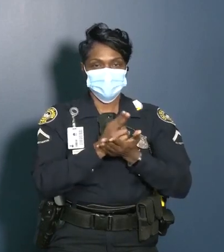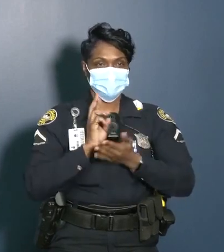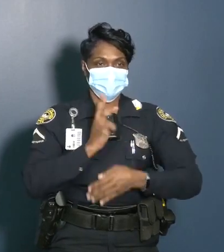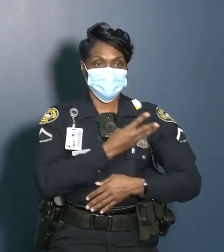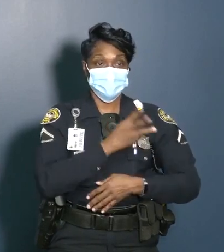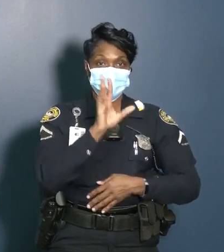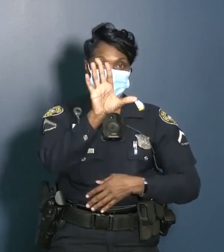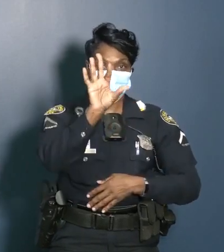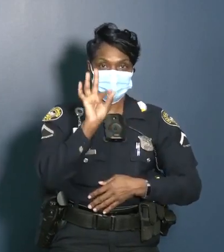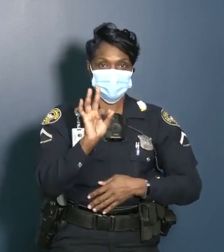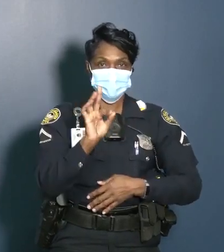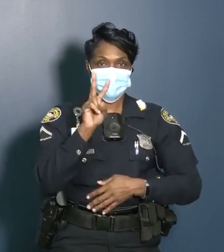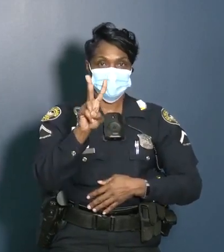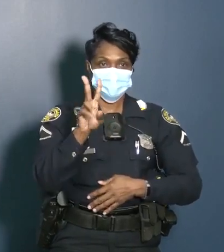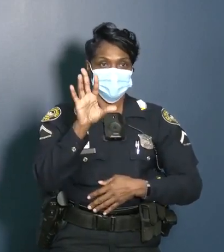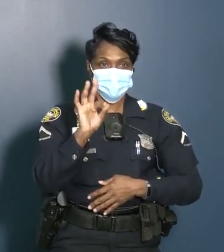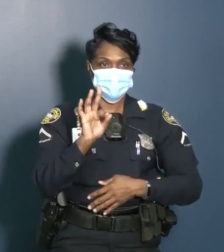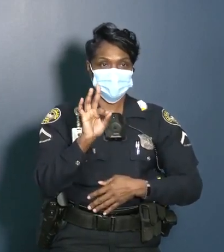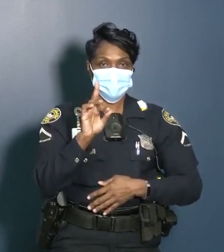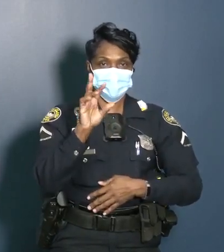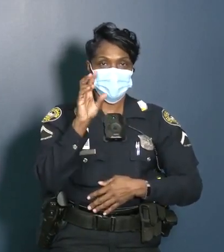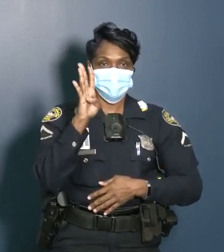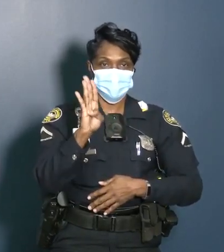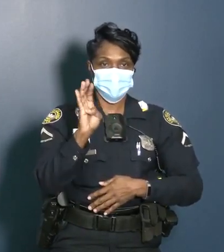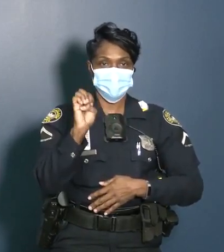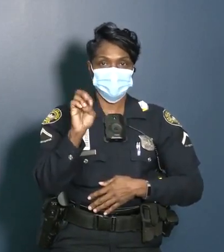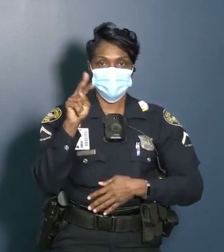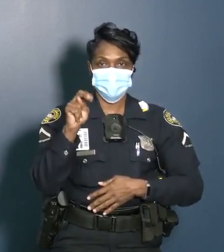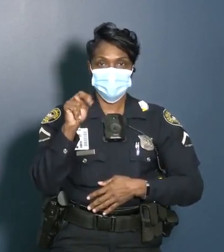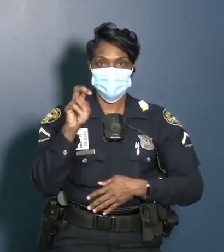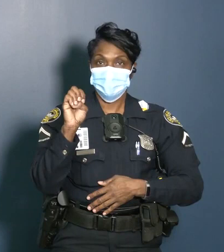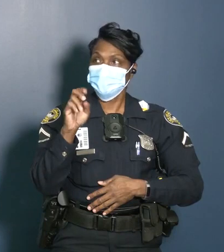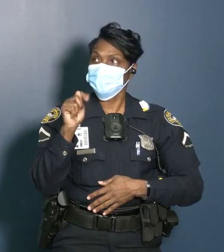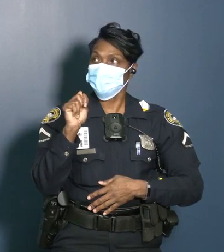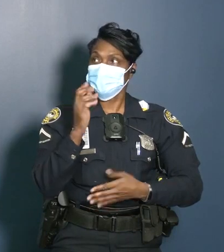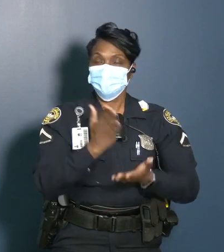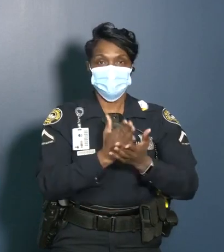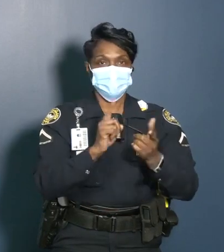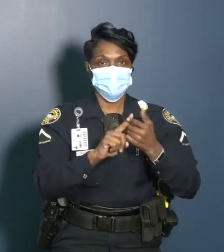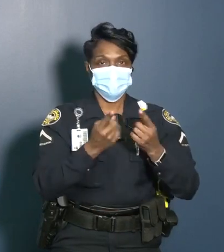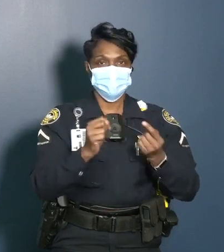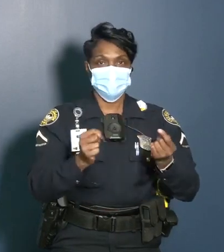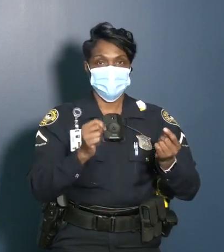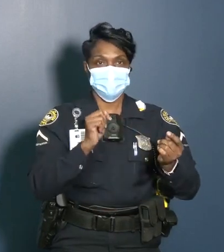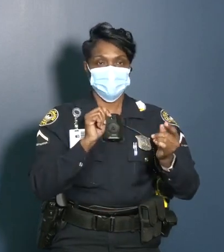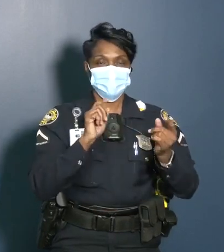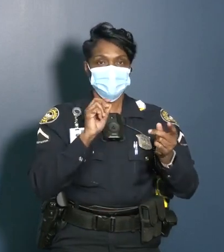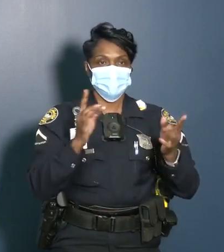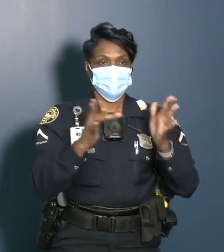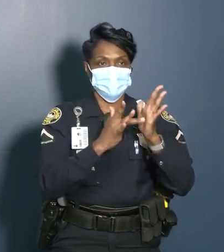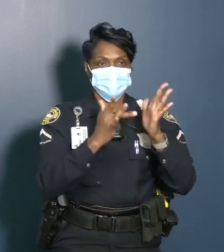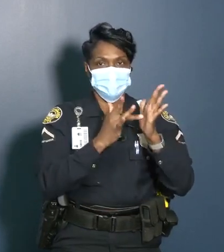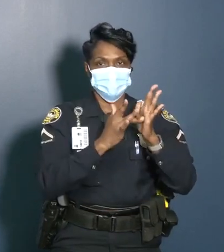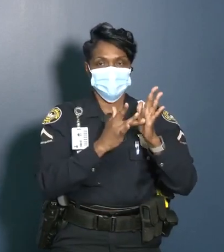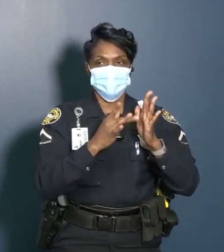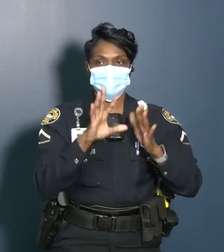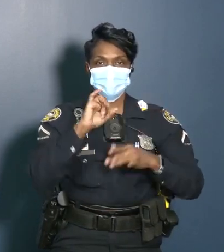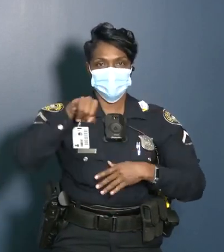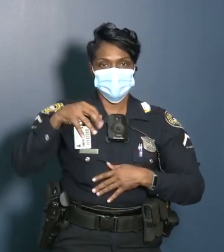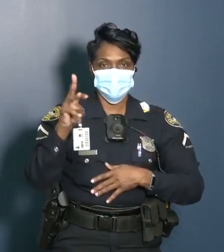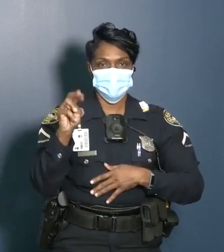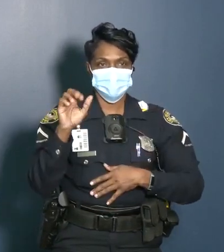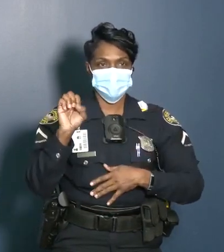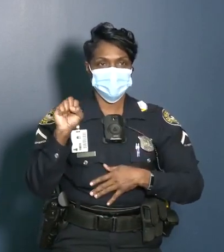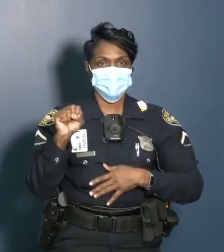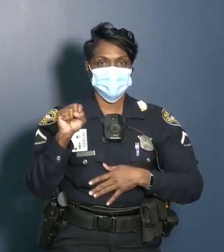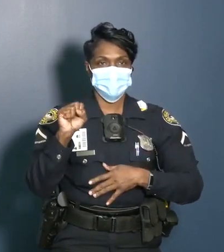We need to locate 29-year-old Rayshon Bennett. He's wanted in connection with the shooting death of 28-year-old James